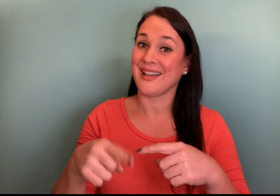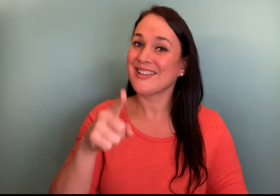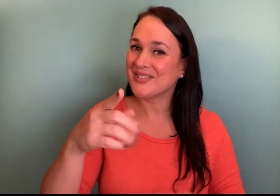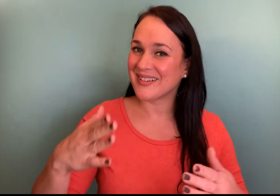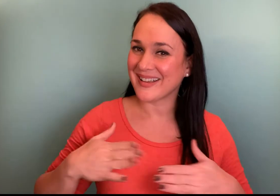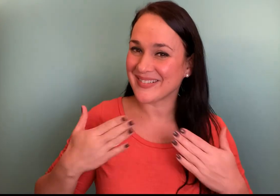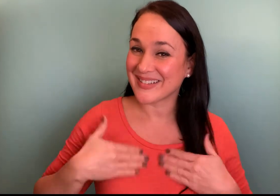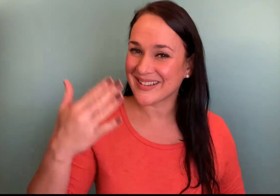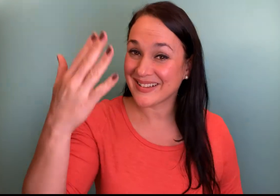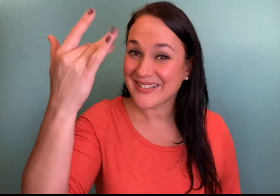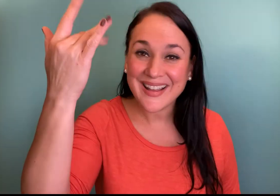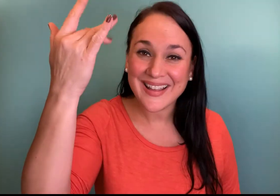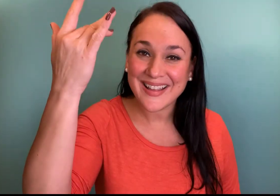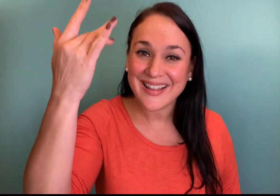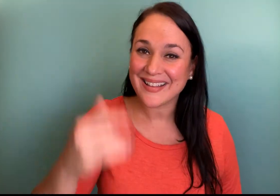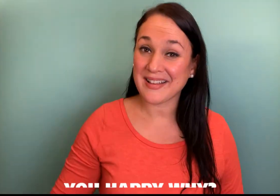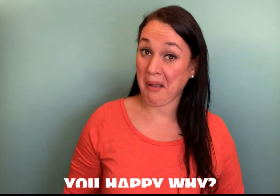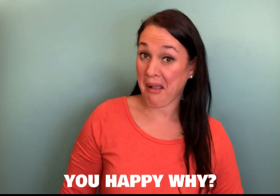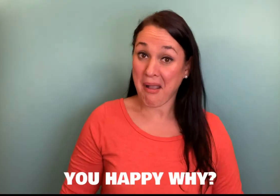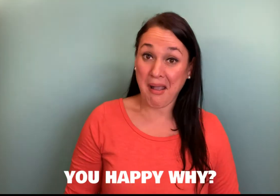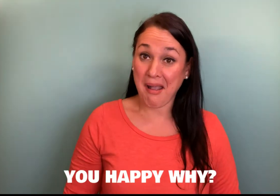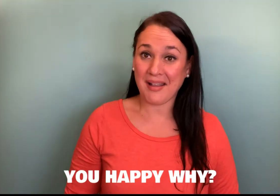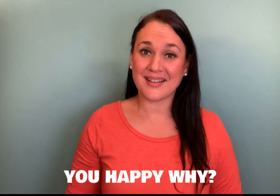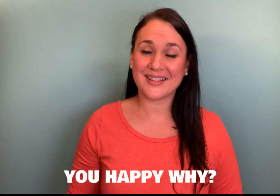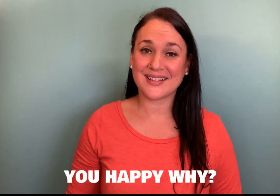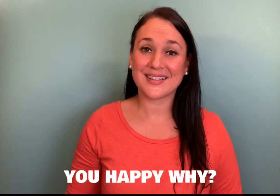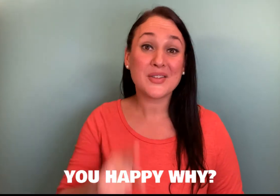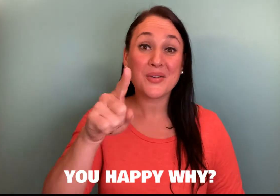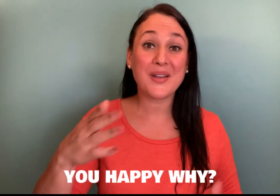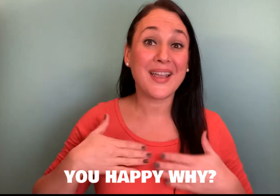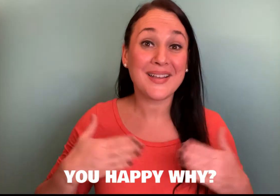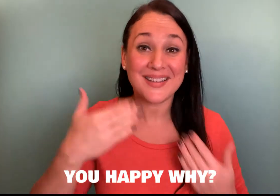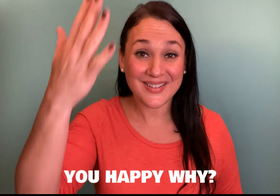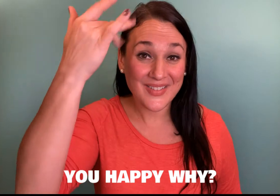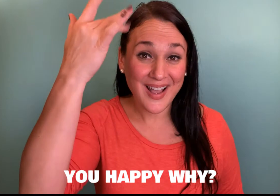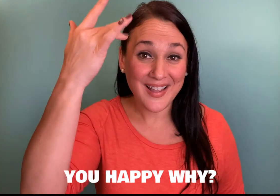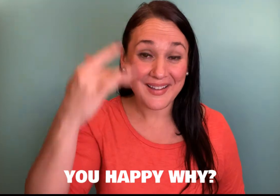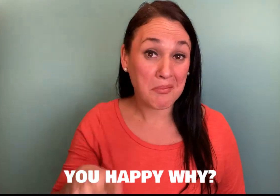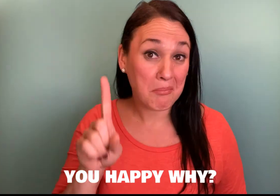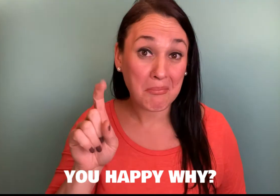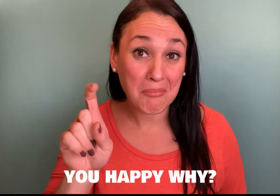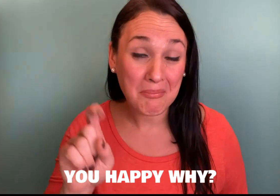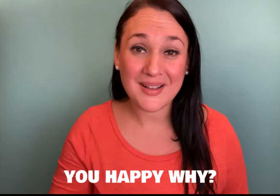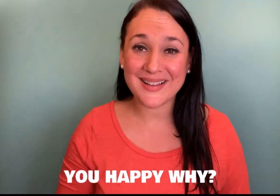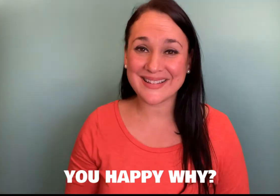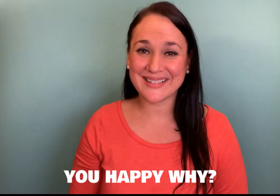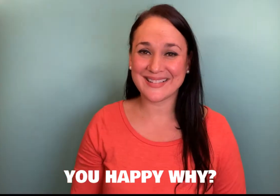You could sign, because you're happy, or you're happy, why? You happy, why?